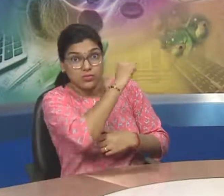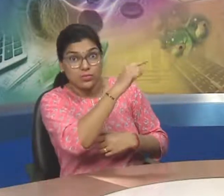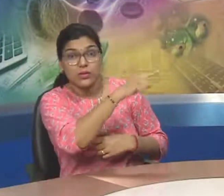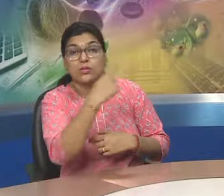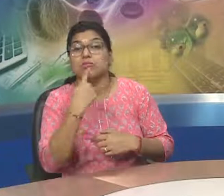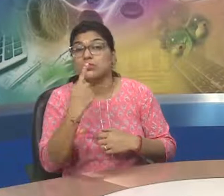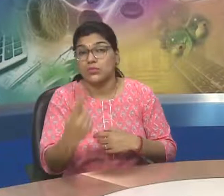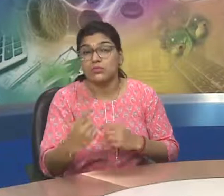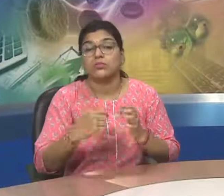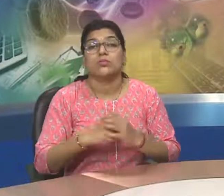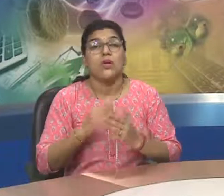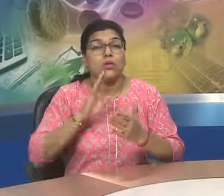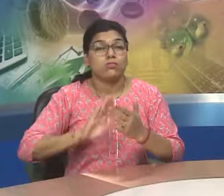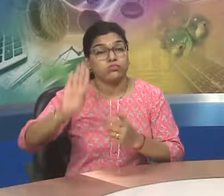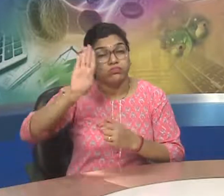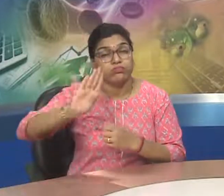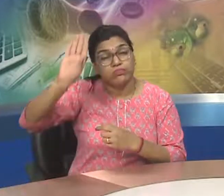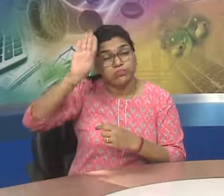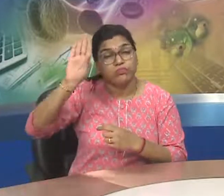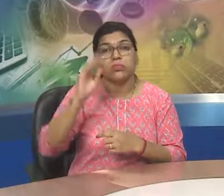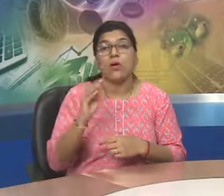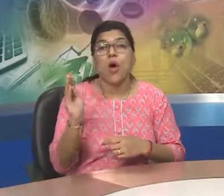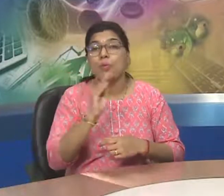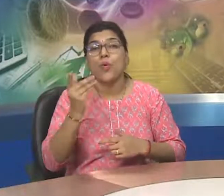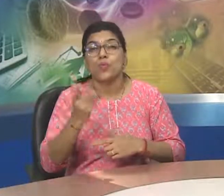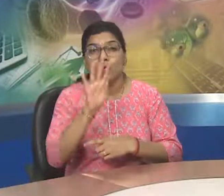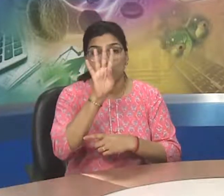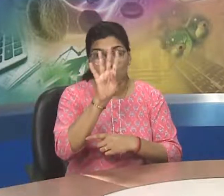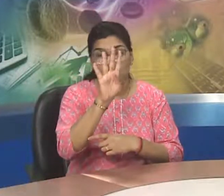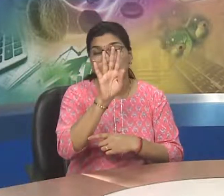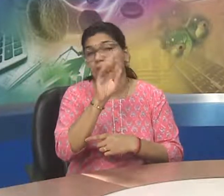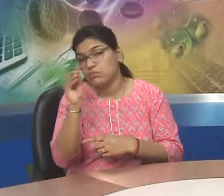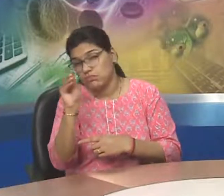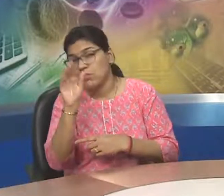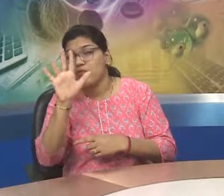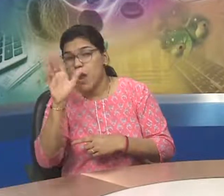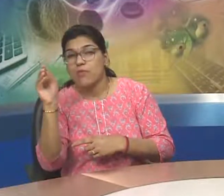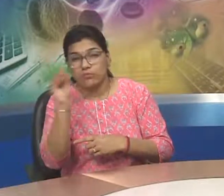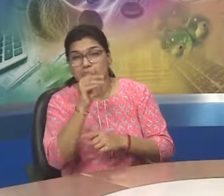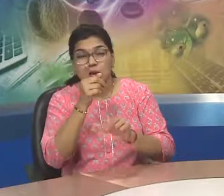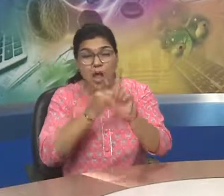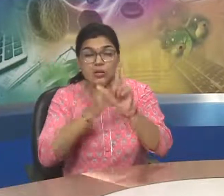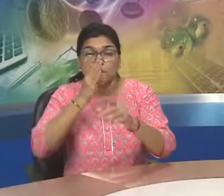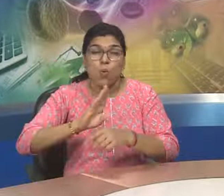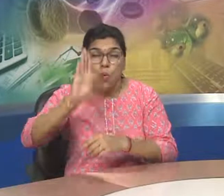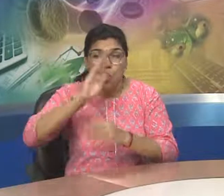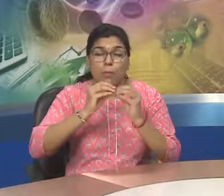The atmosphere wasn't like this when the